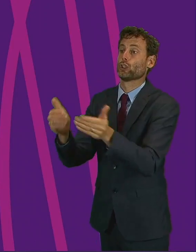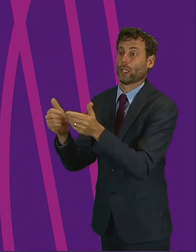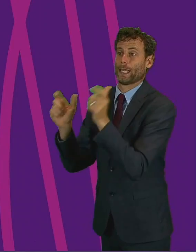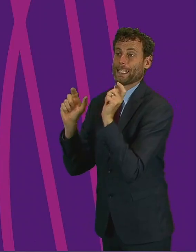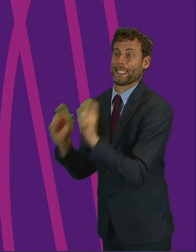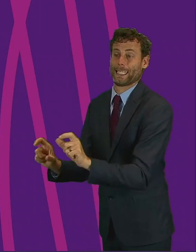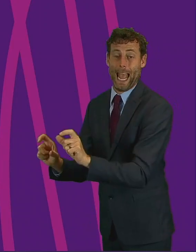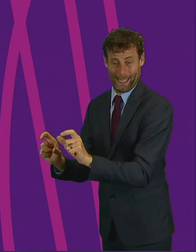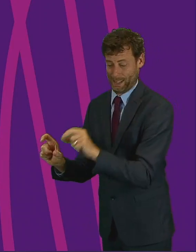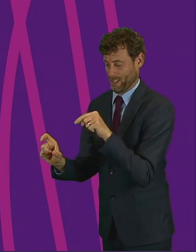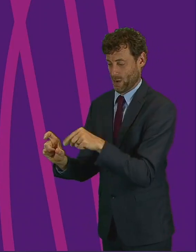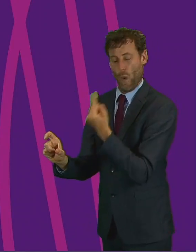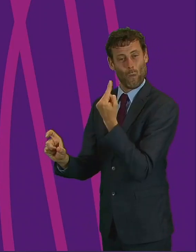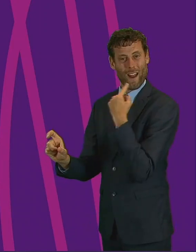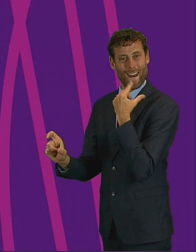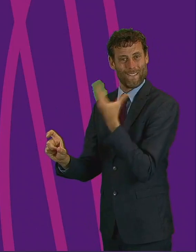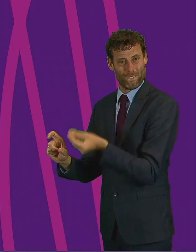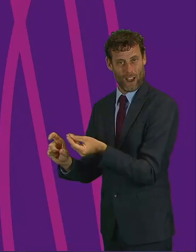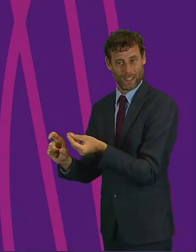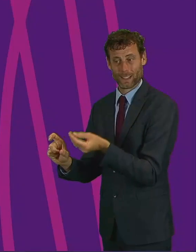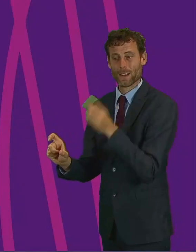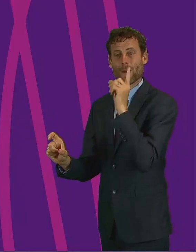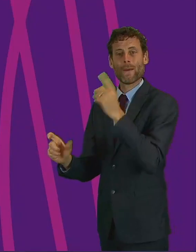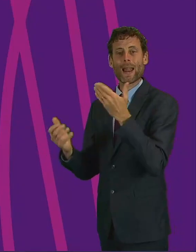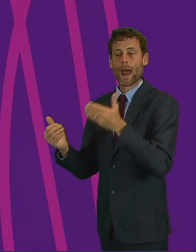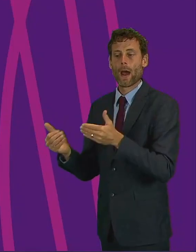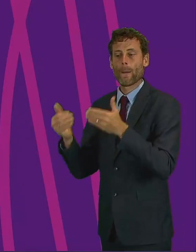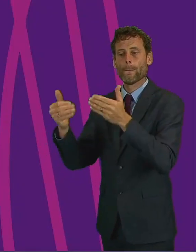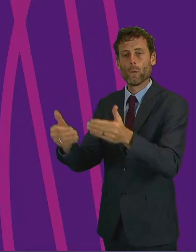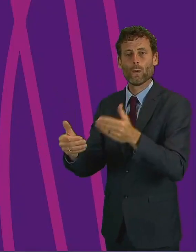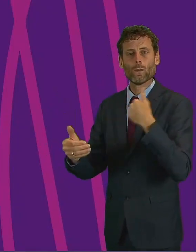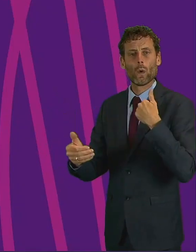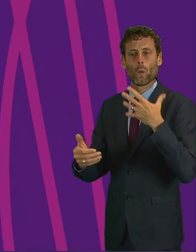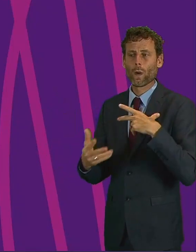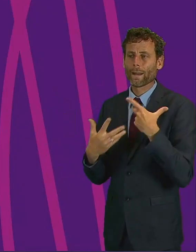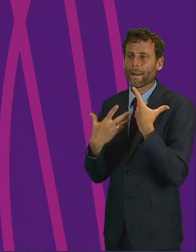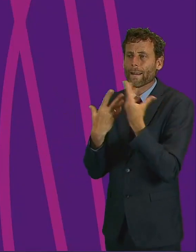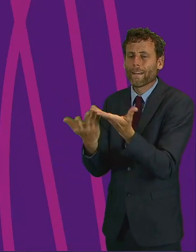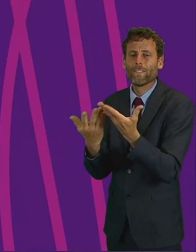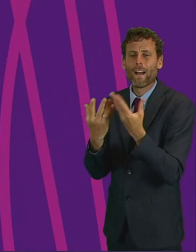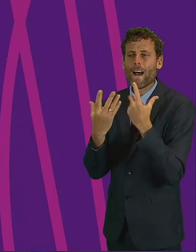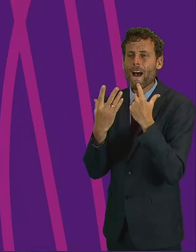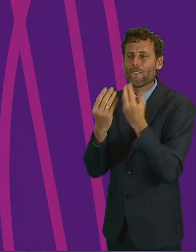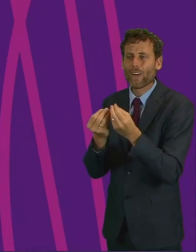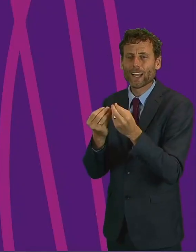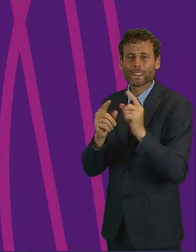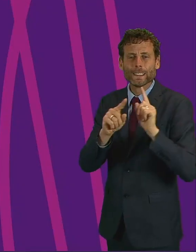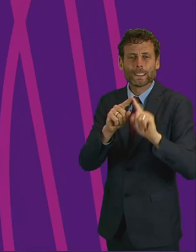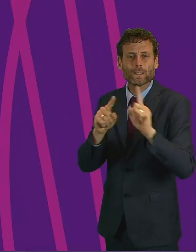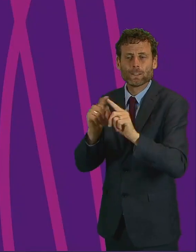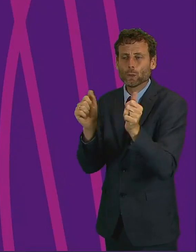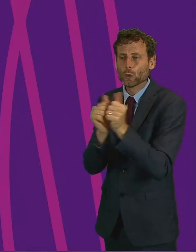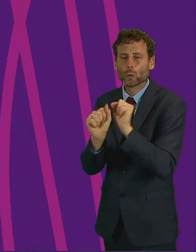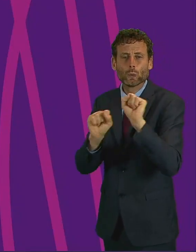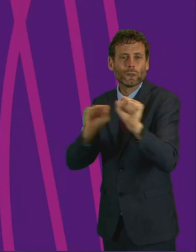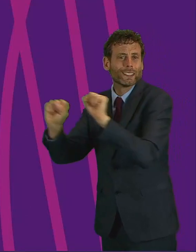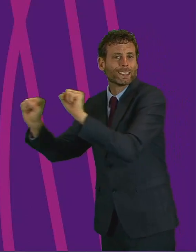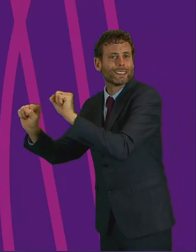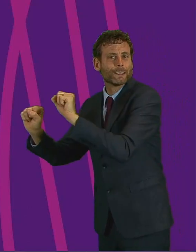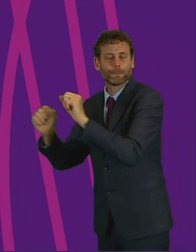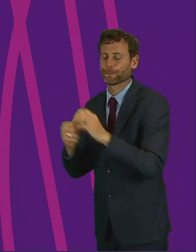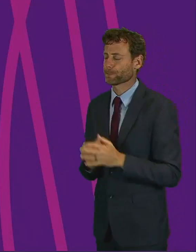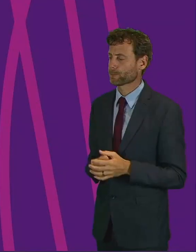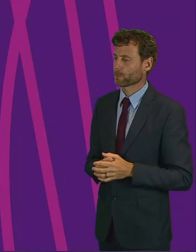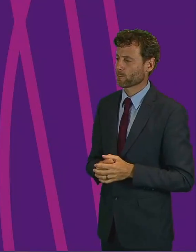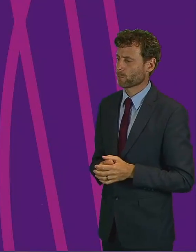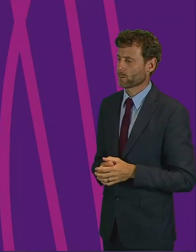category, to being able to give much more tailored advice that is more specific to different conditions and more specific to people's individual circumstances.